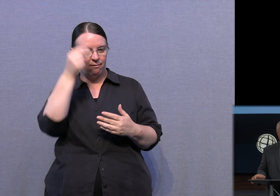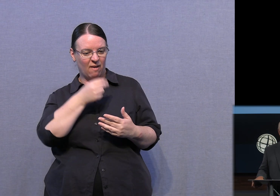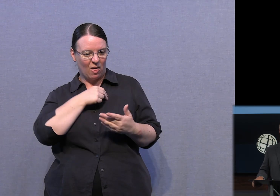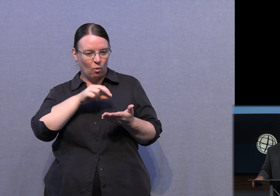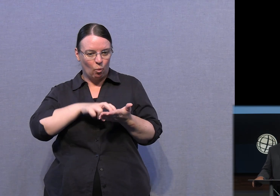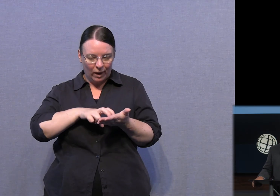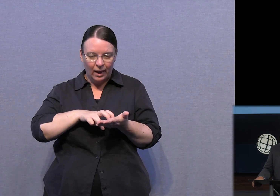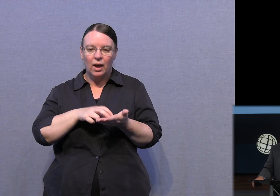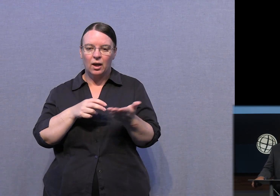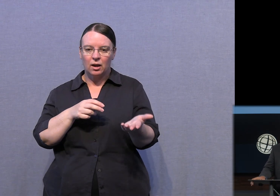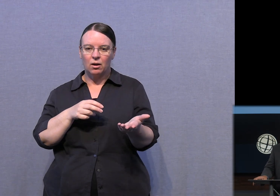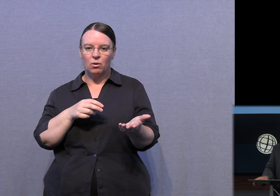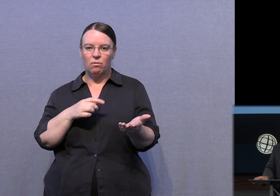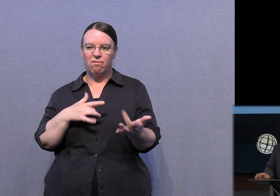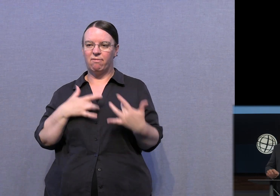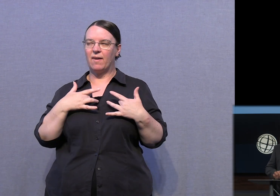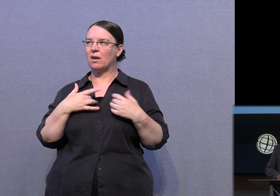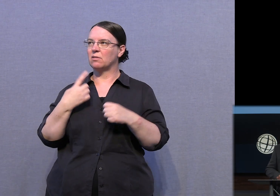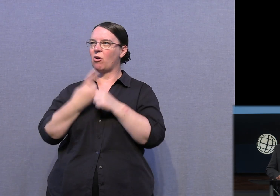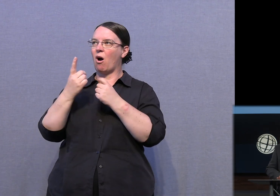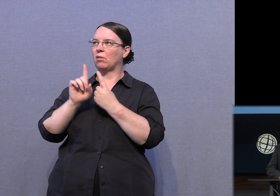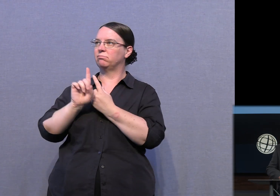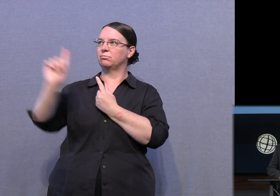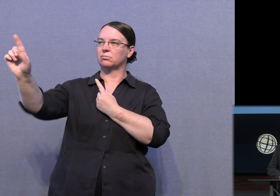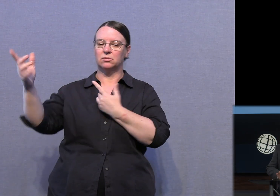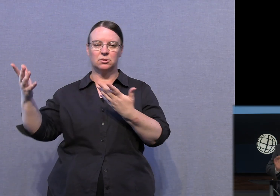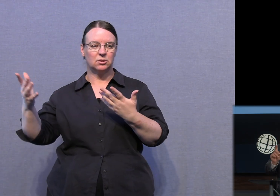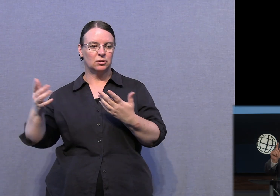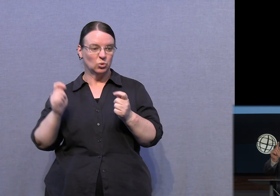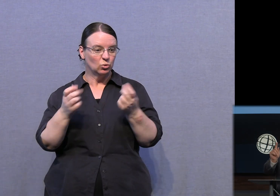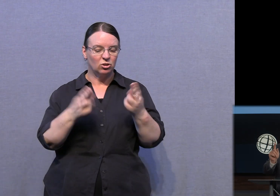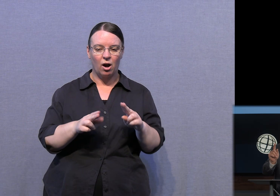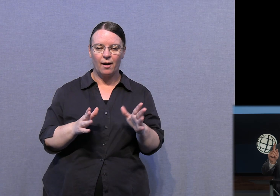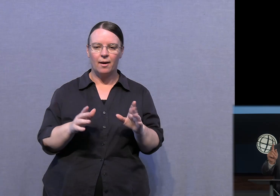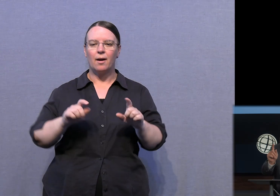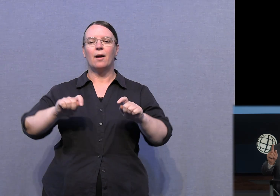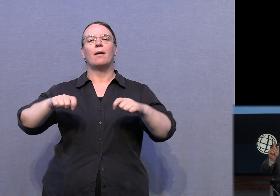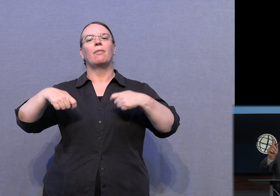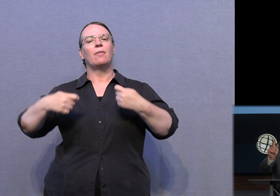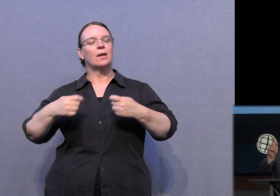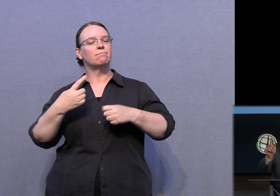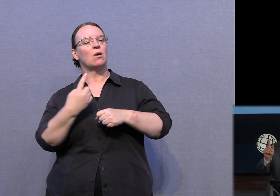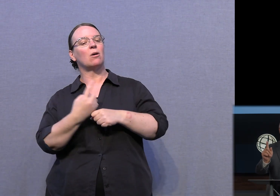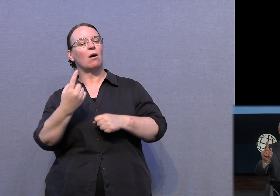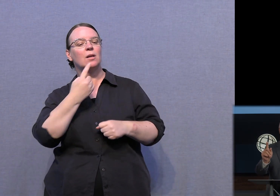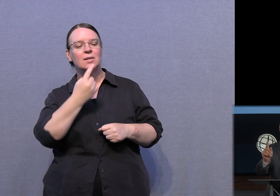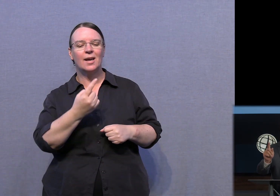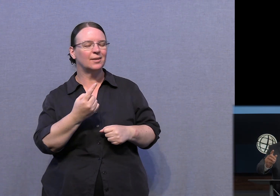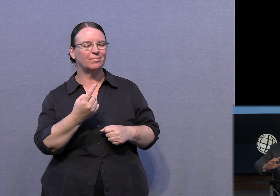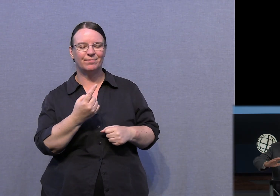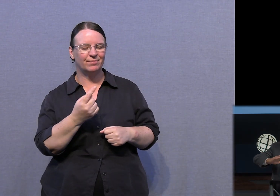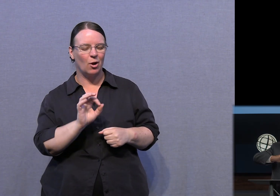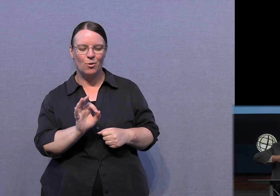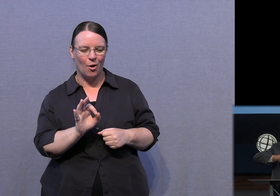that God has forsaken him and he's shortly going to die. But then God speaks and says, no, Elijah,